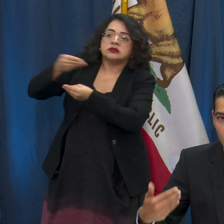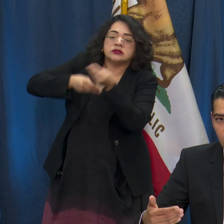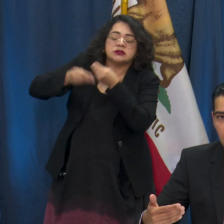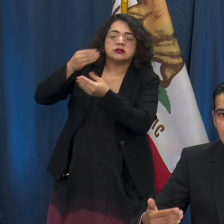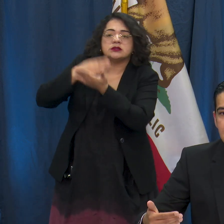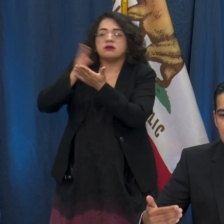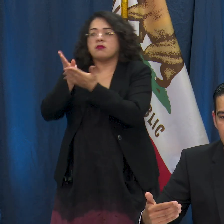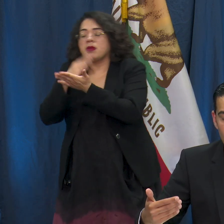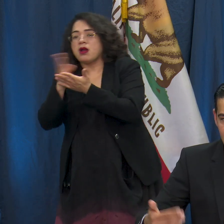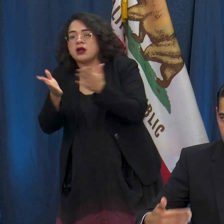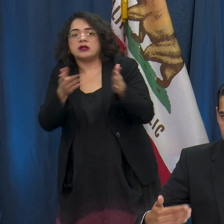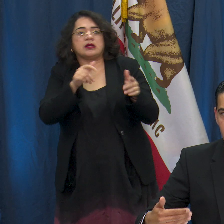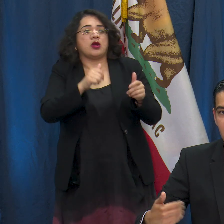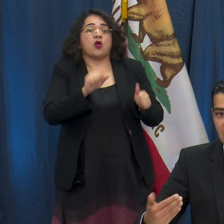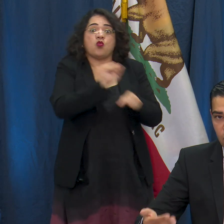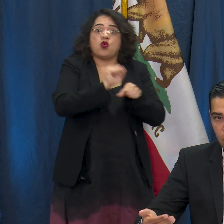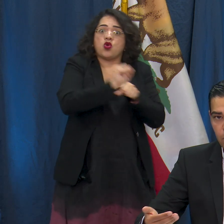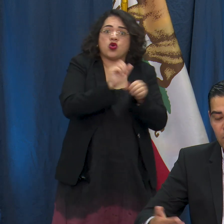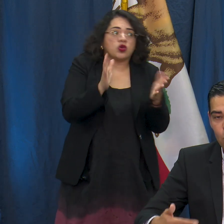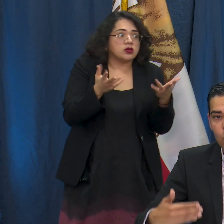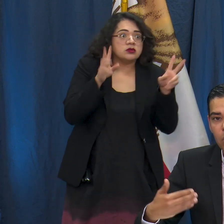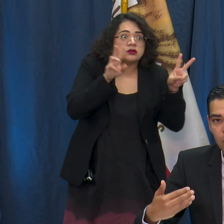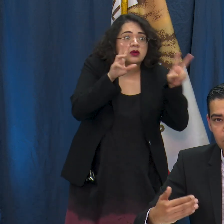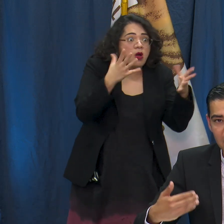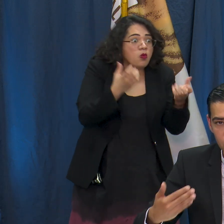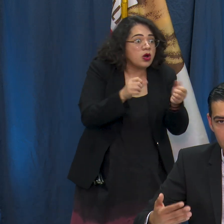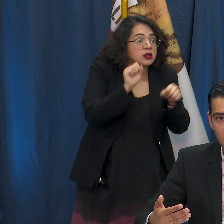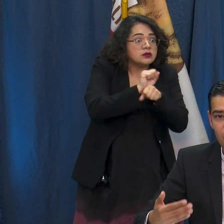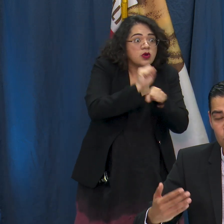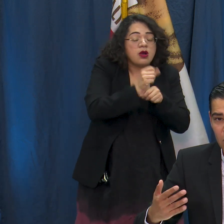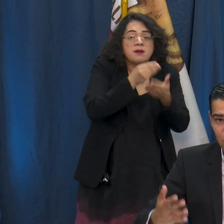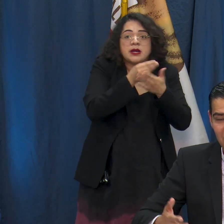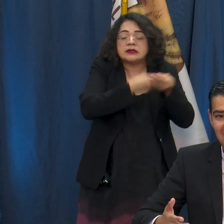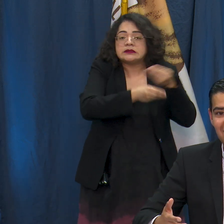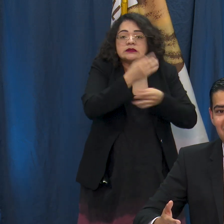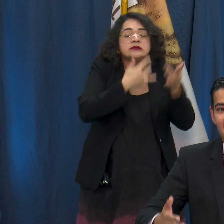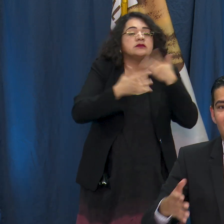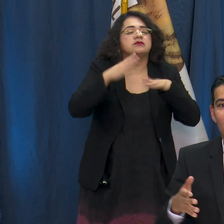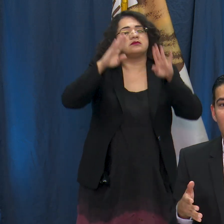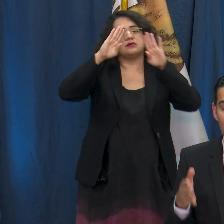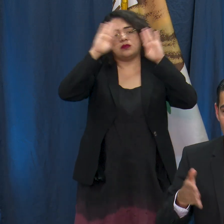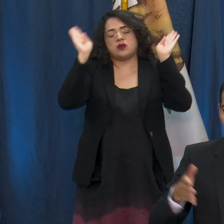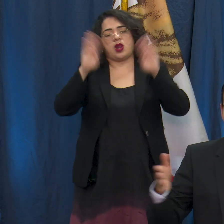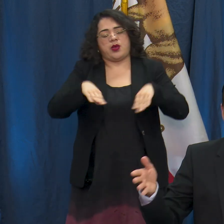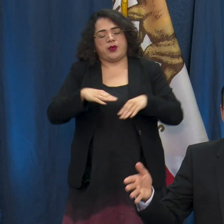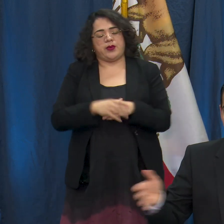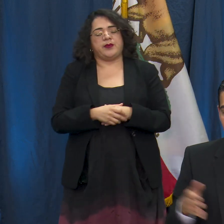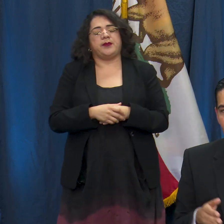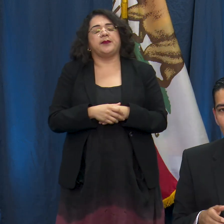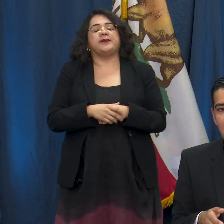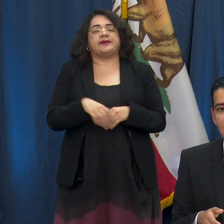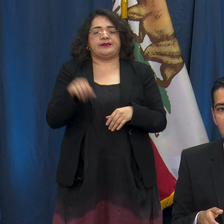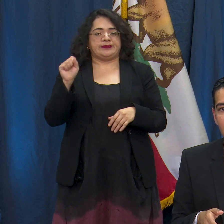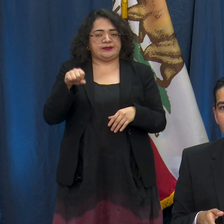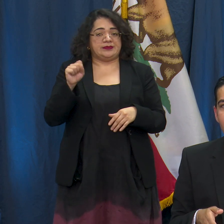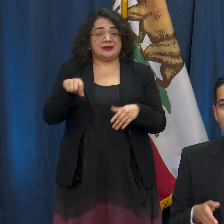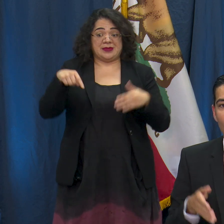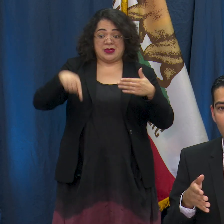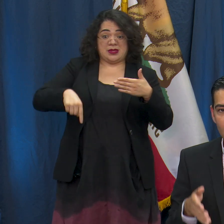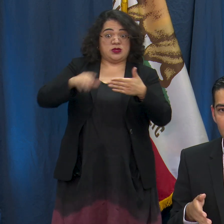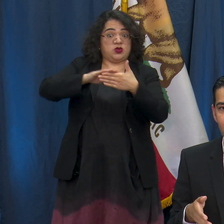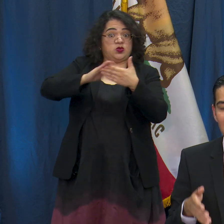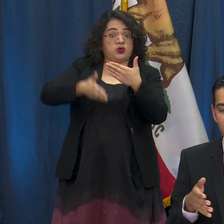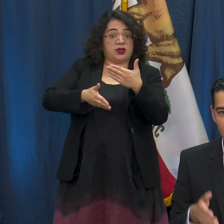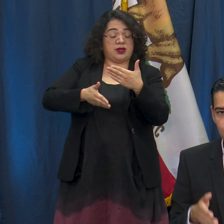are all getting through this together. But I will make sure that everyone understands, and especially this upcoming weekend,